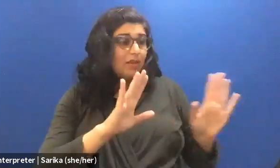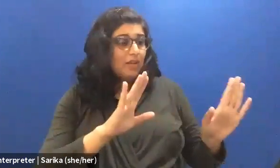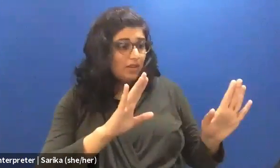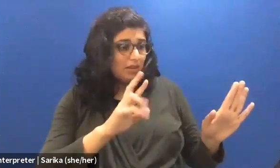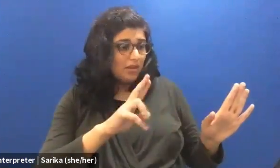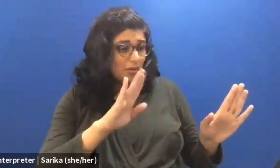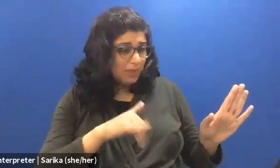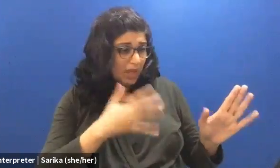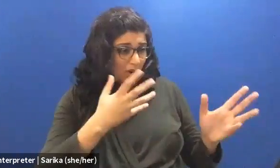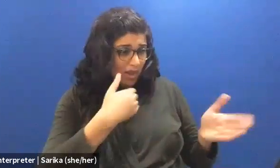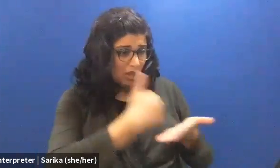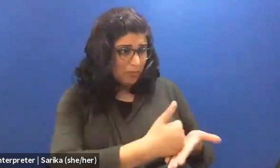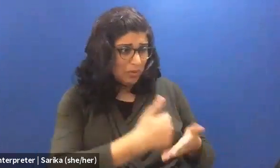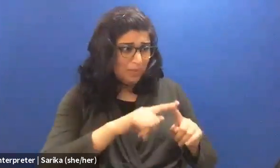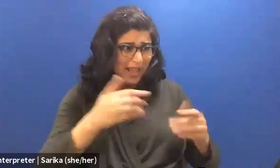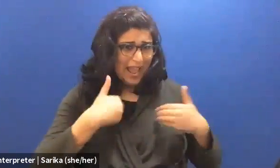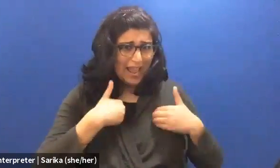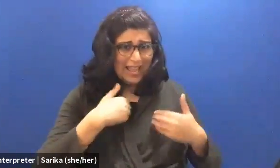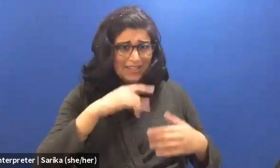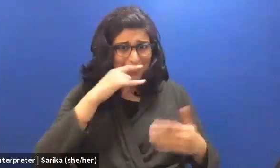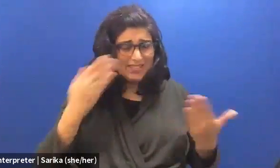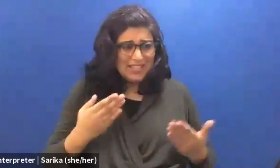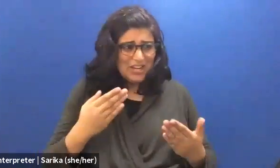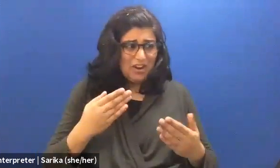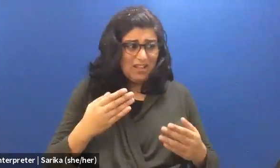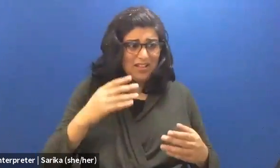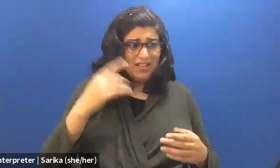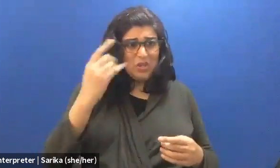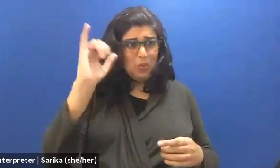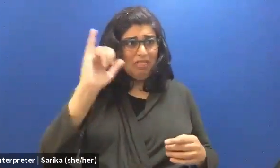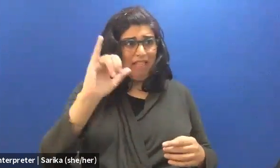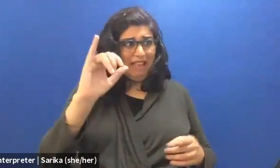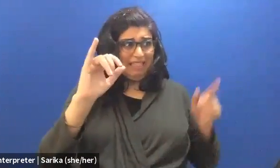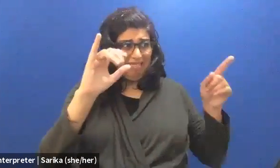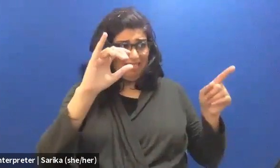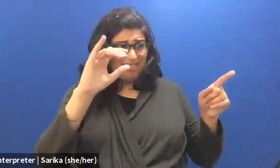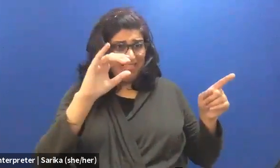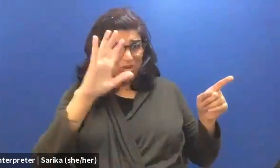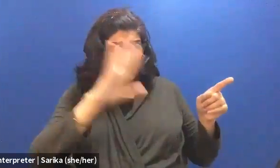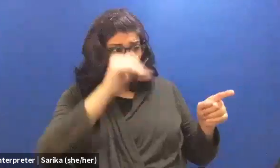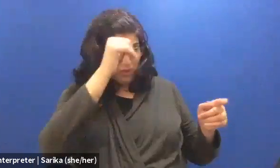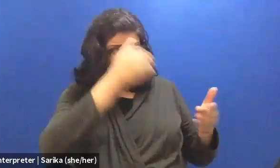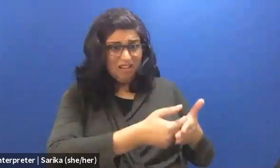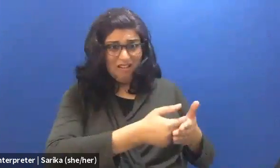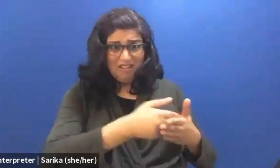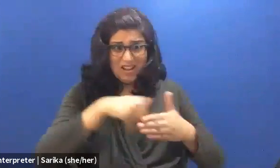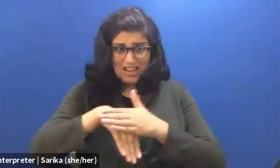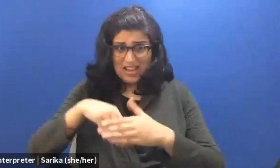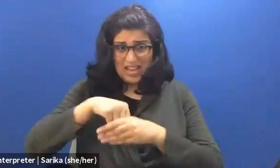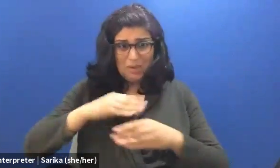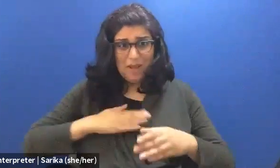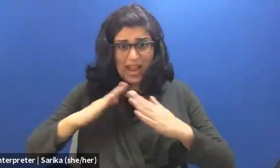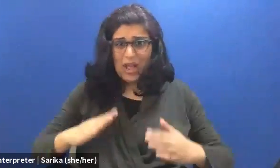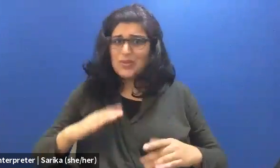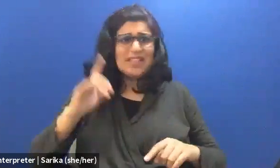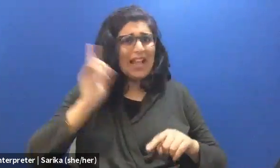like to help you out, but I got kids here. I can't have somebody like him in the house. You know, just that, you know, what do you say? What do you say? What